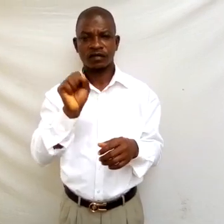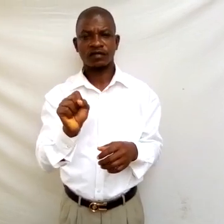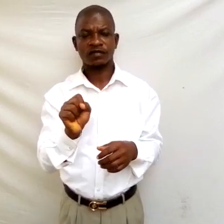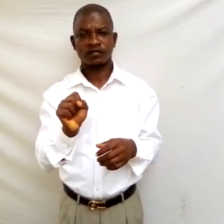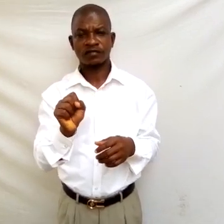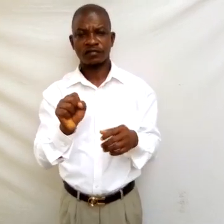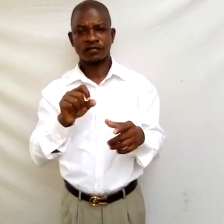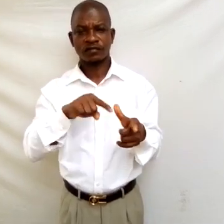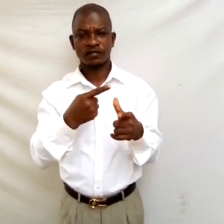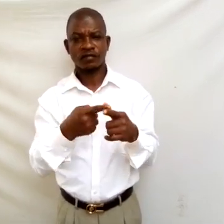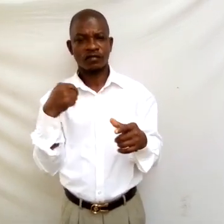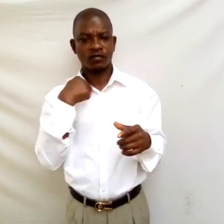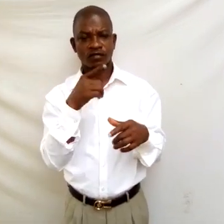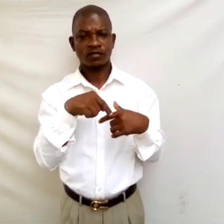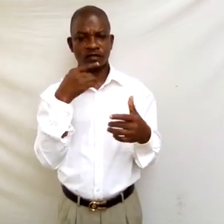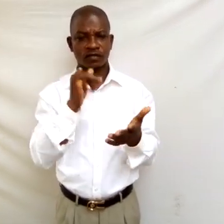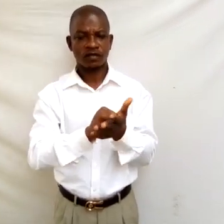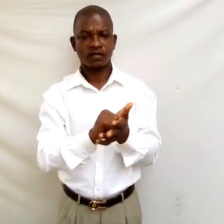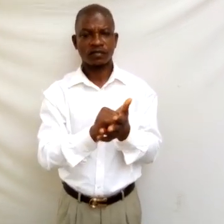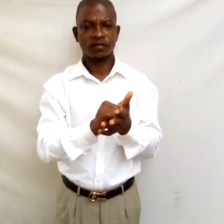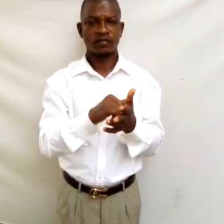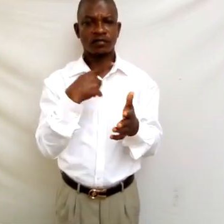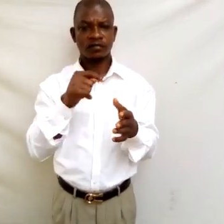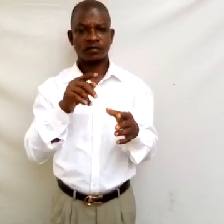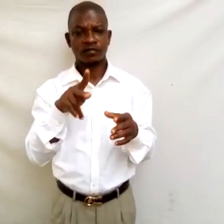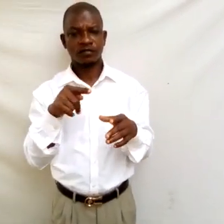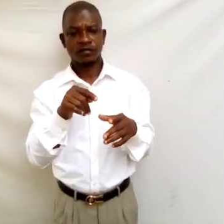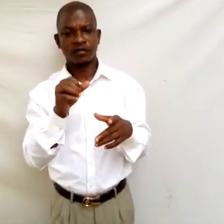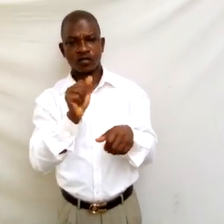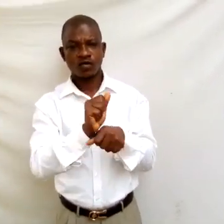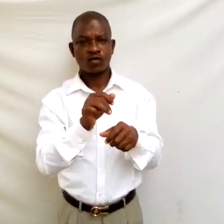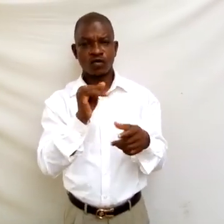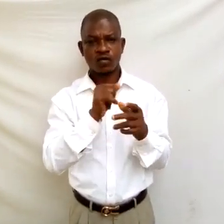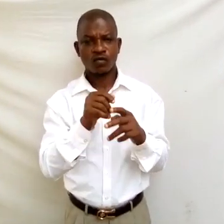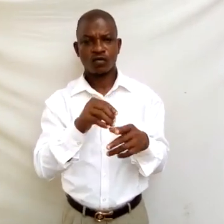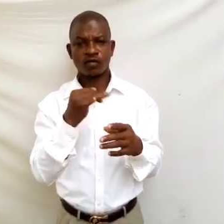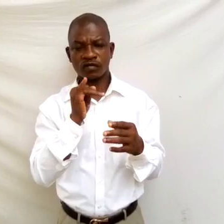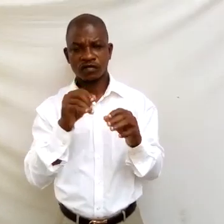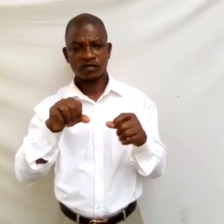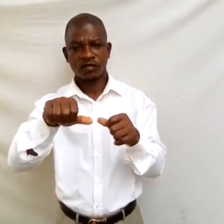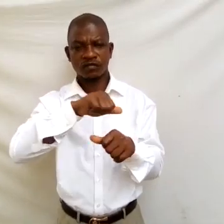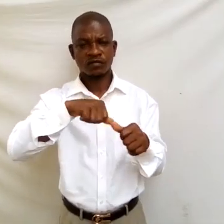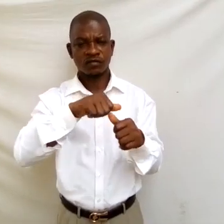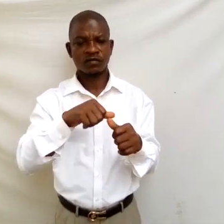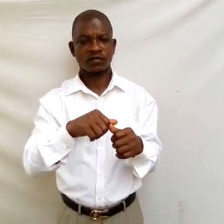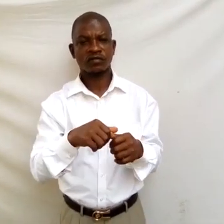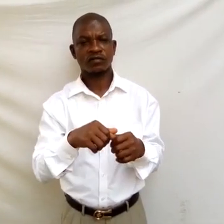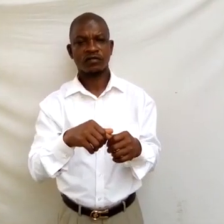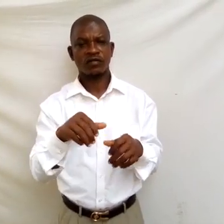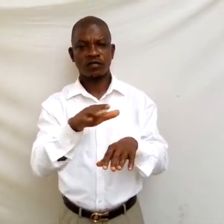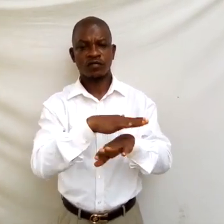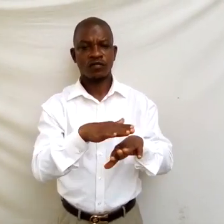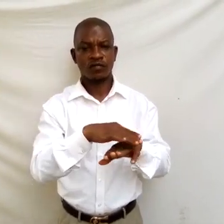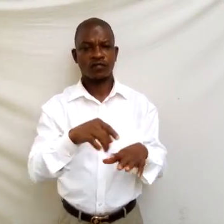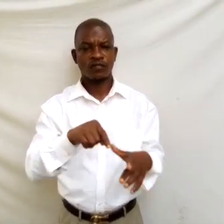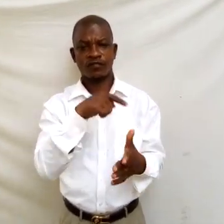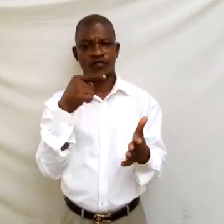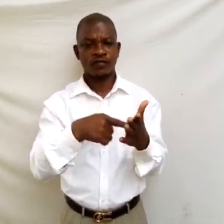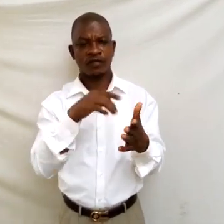Then we say that the operation star is associative over the set S.